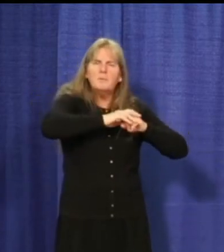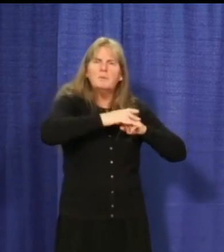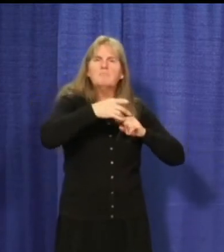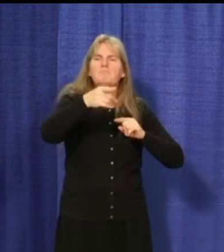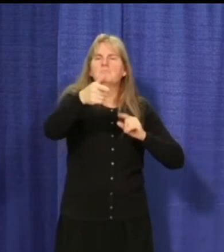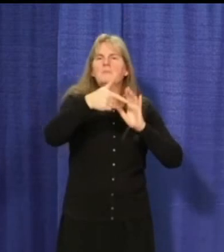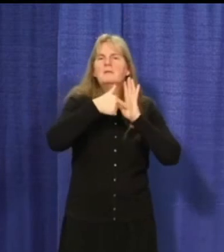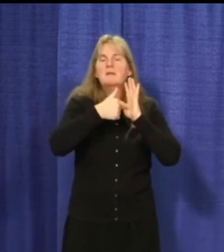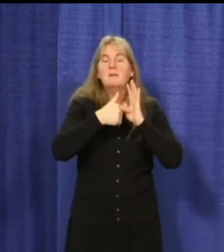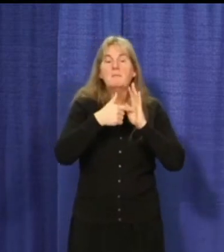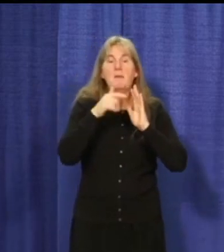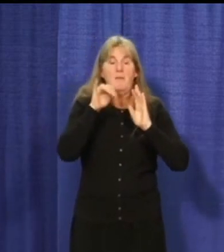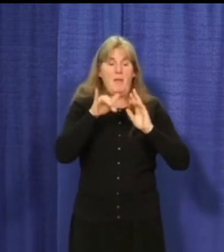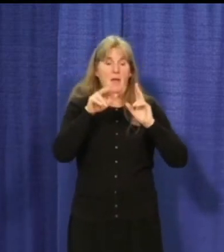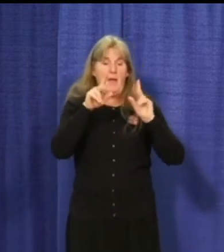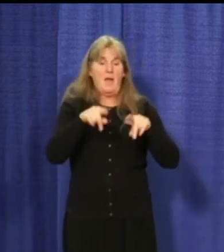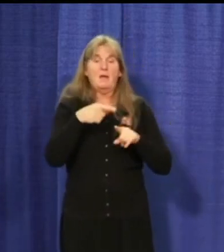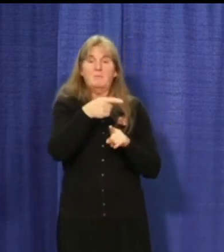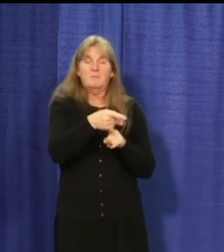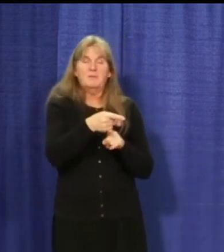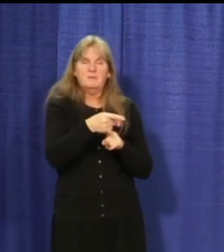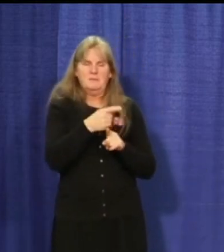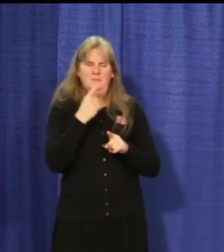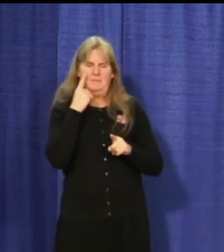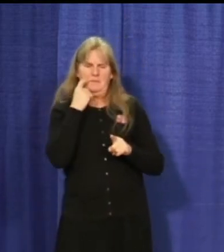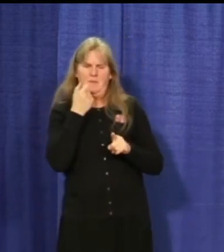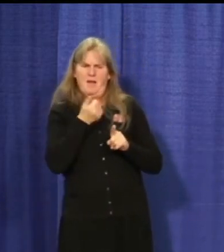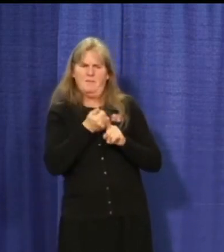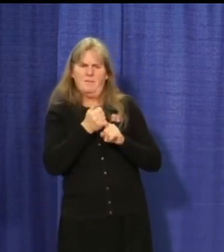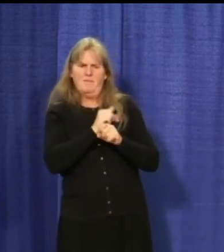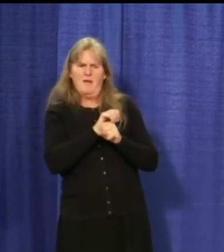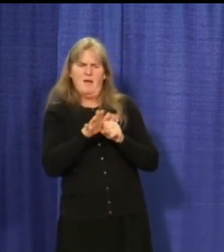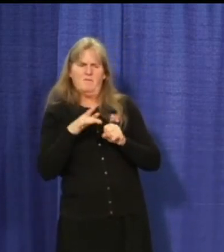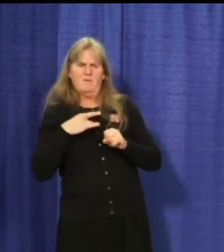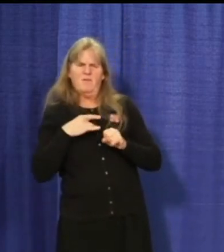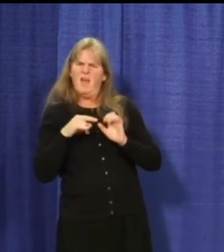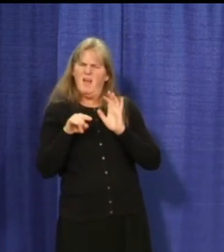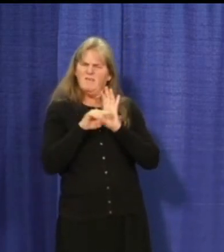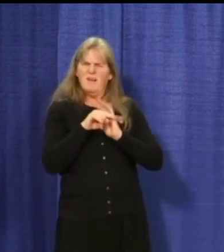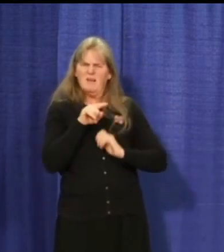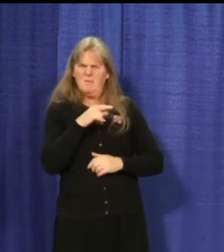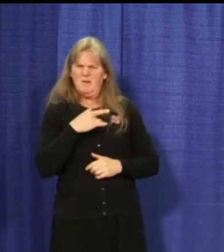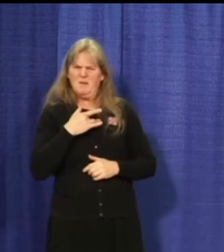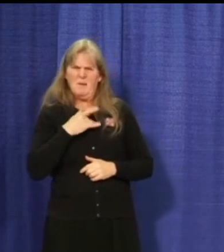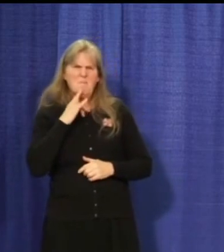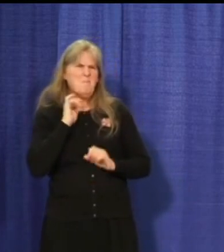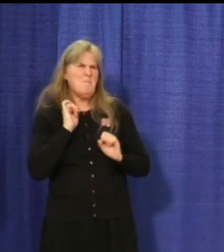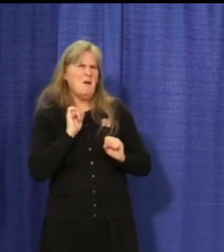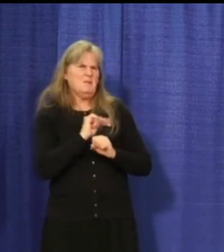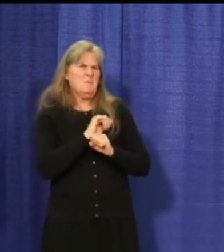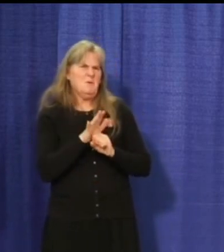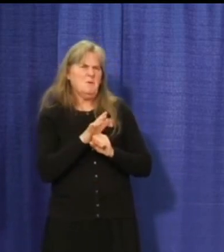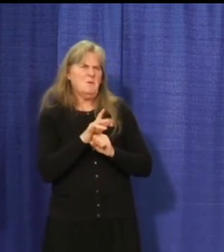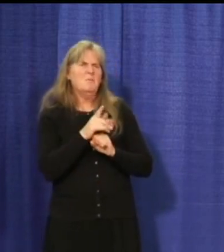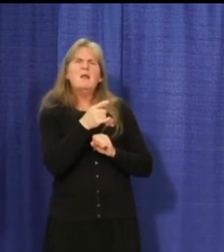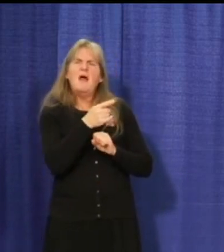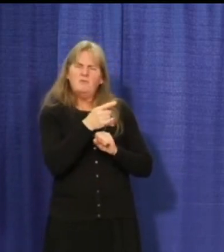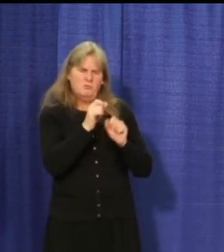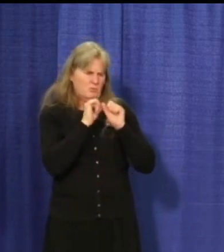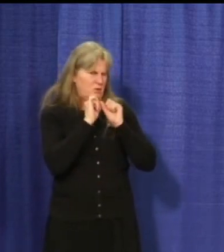is highly suspected to have COVID, who has a negative test, but has to continue